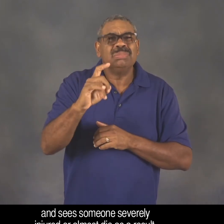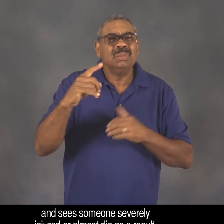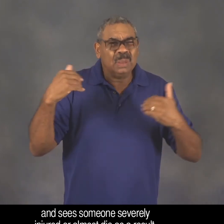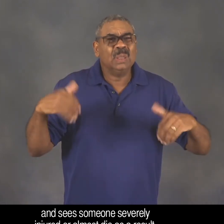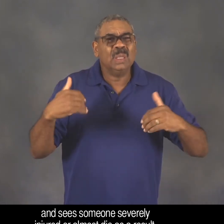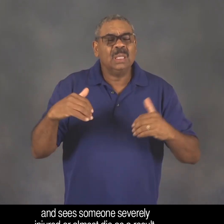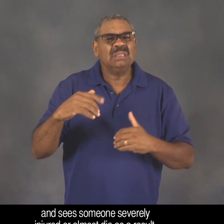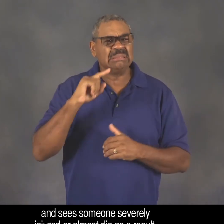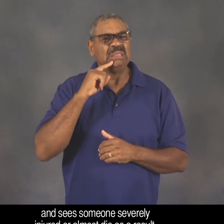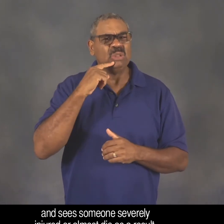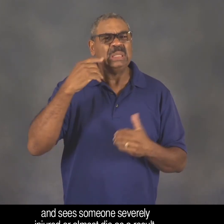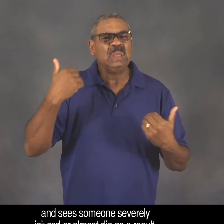as a result.